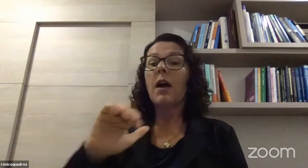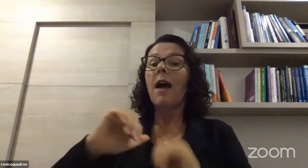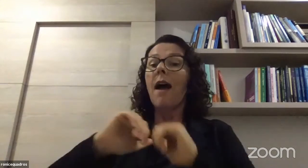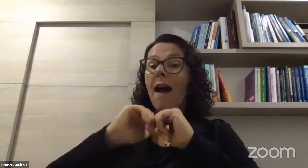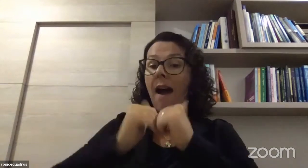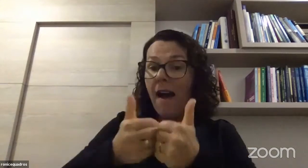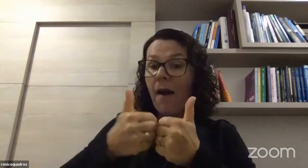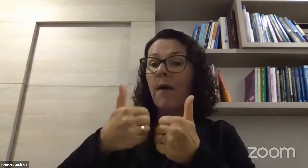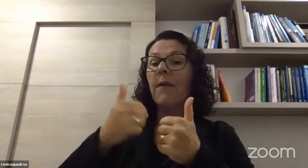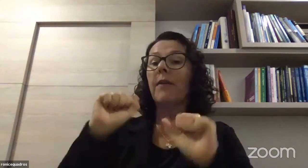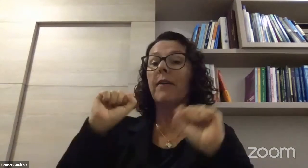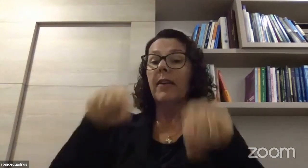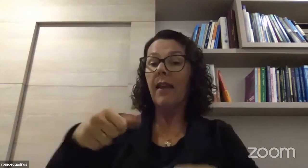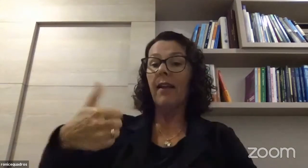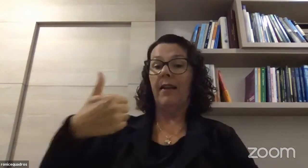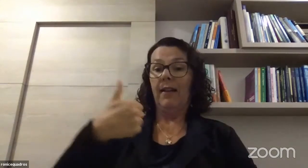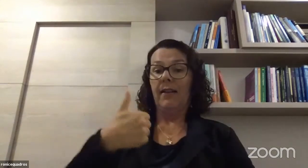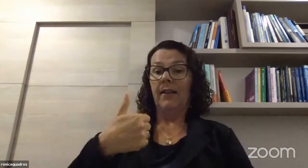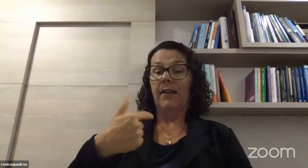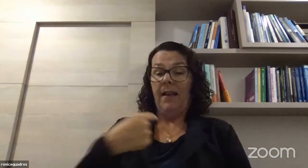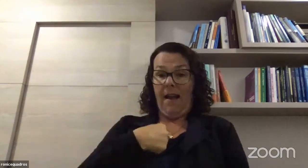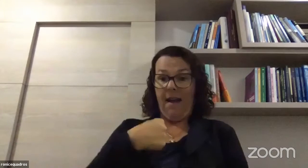colleagues?